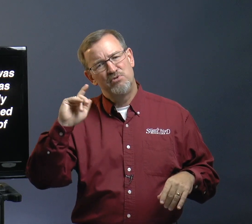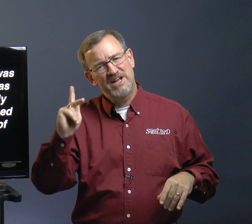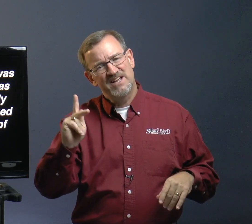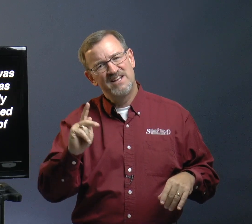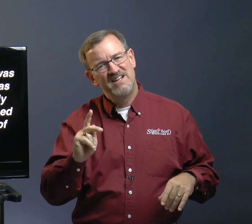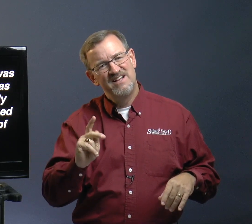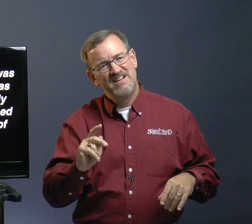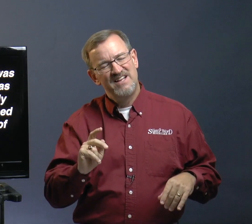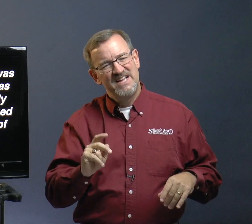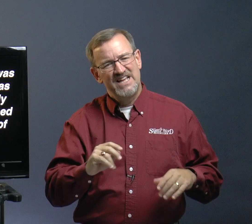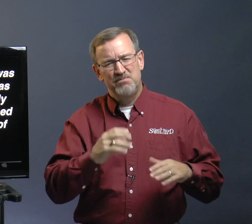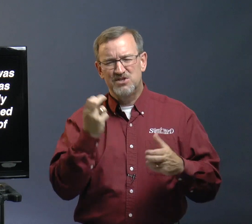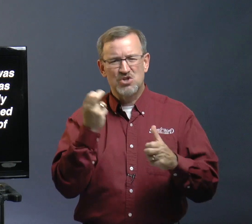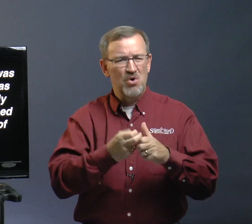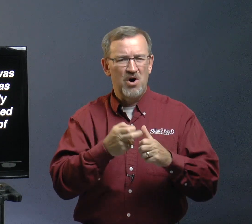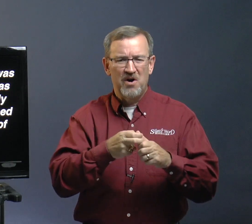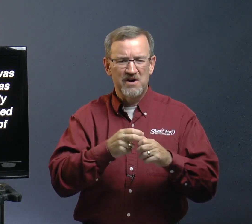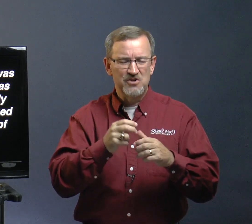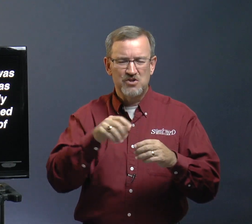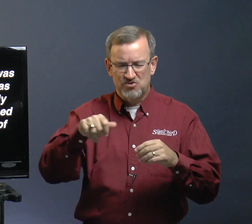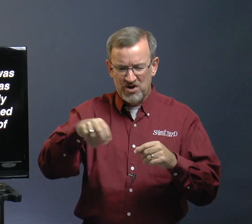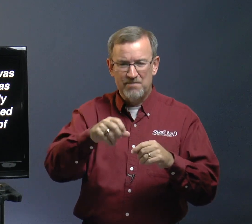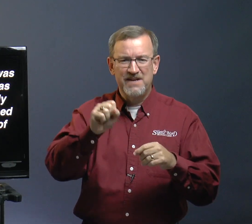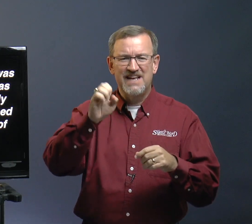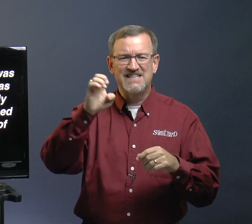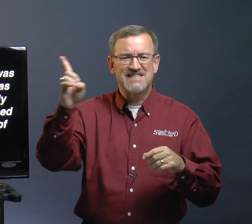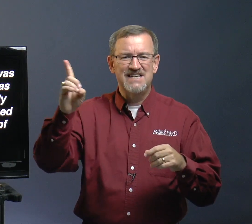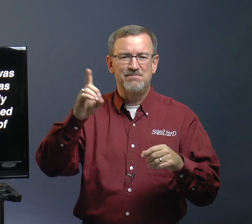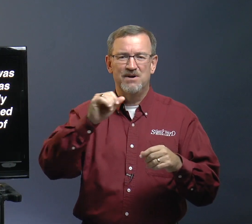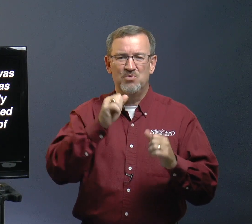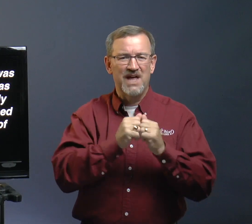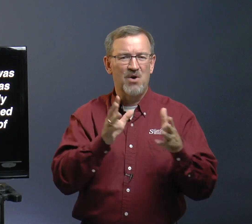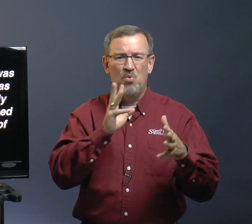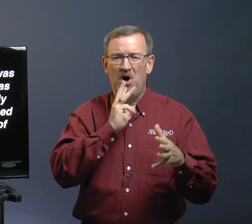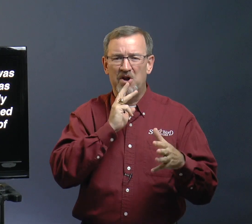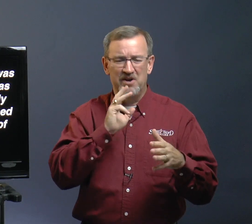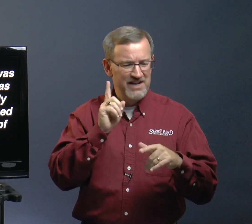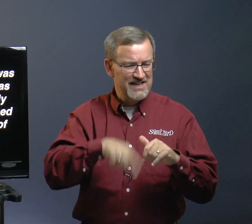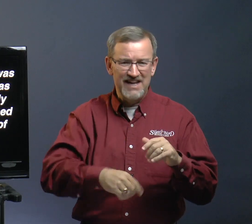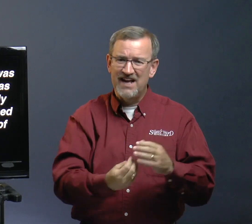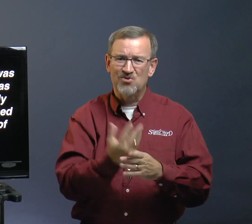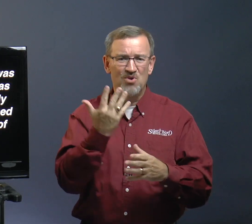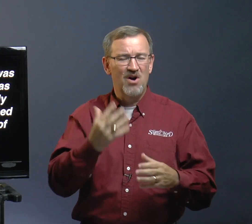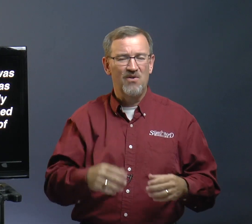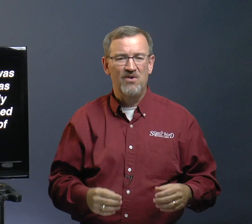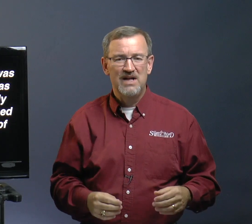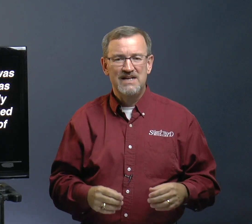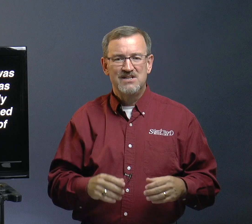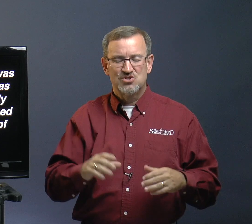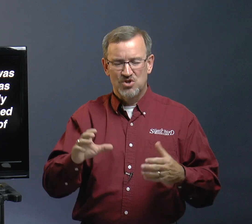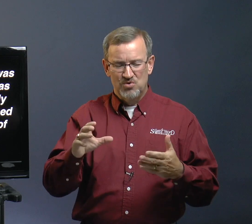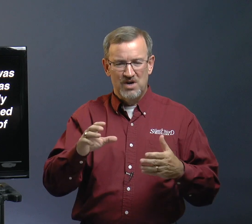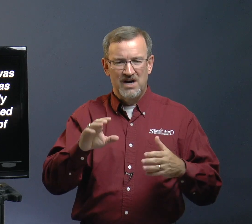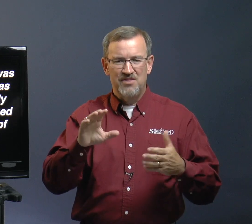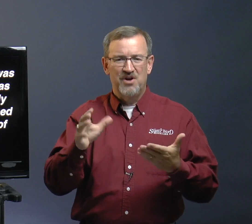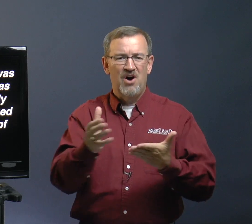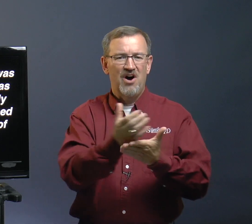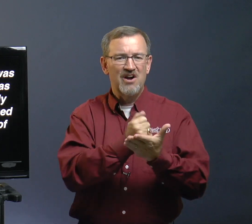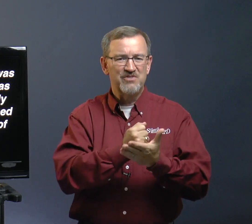a brick. It would be so hard, you could drop in a seed, but without water, it cannot grow. So the harvest